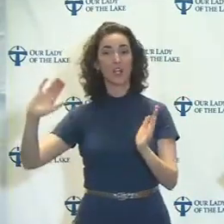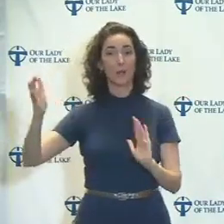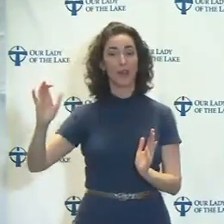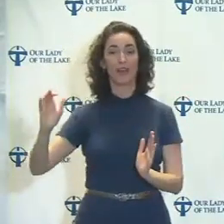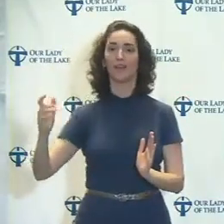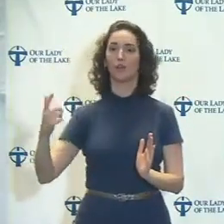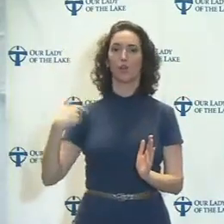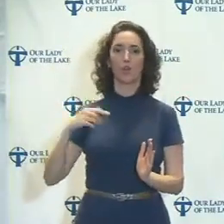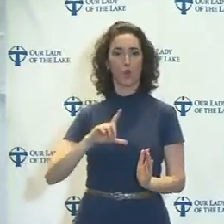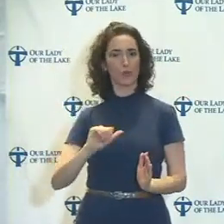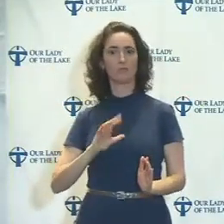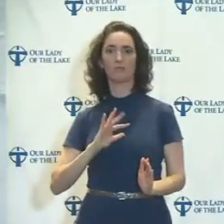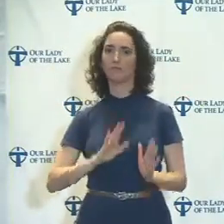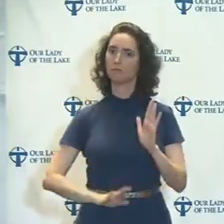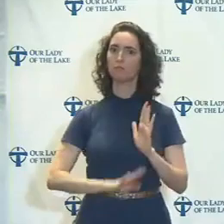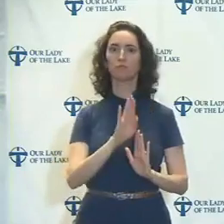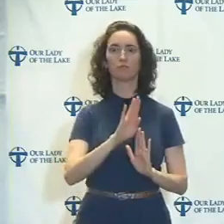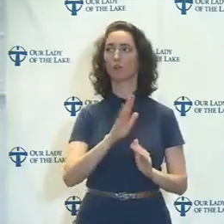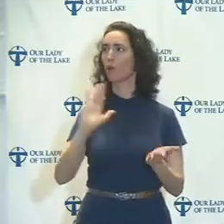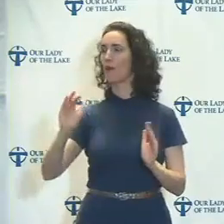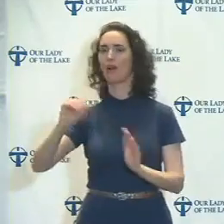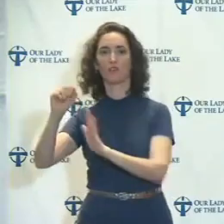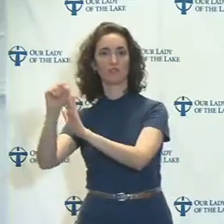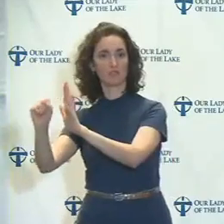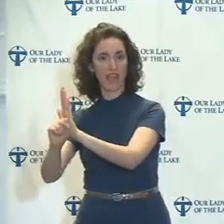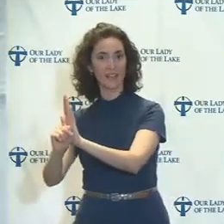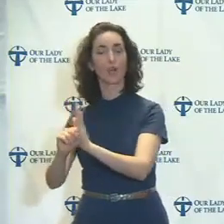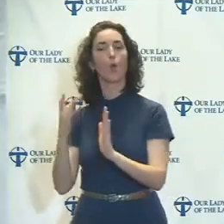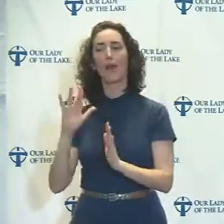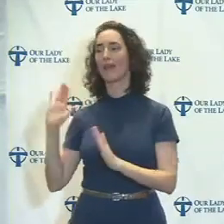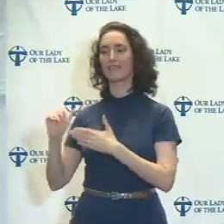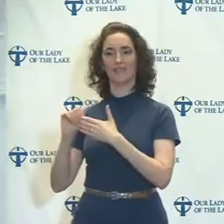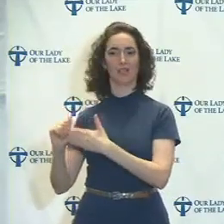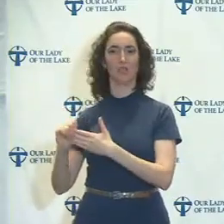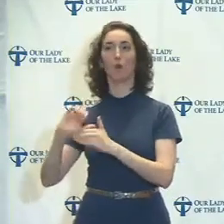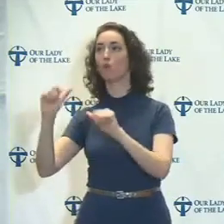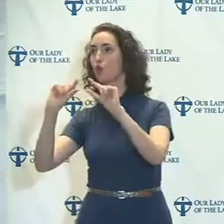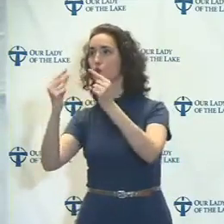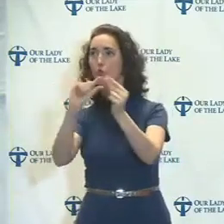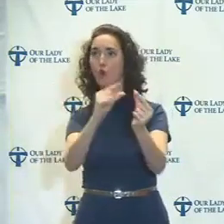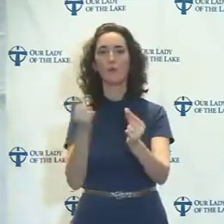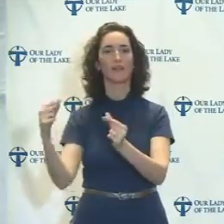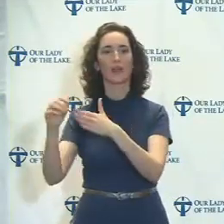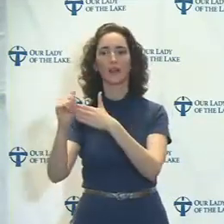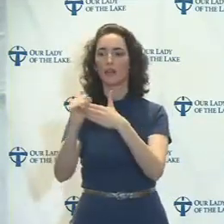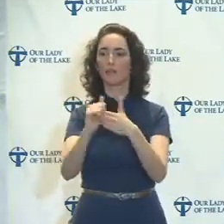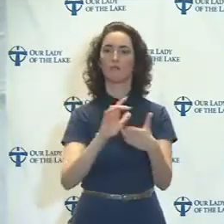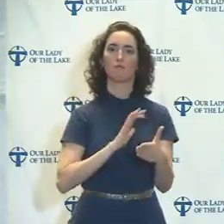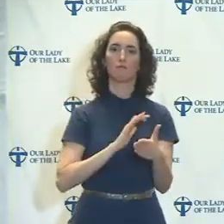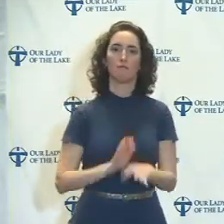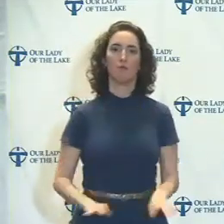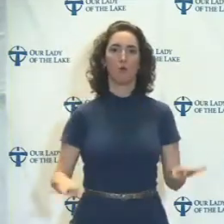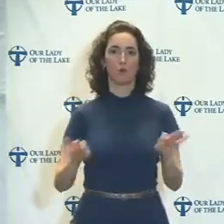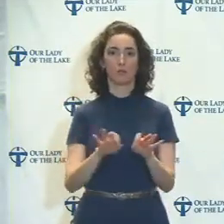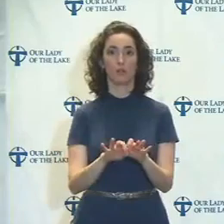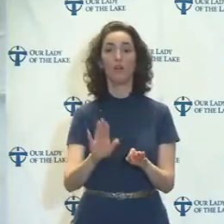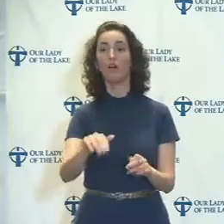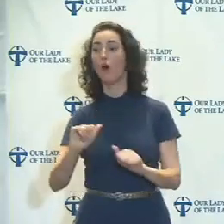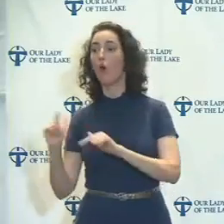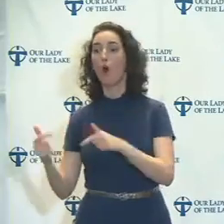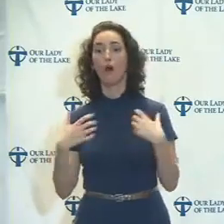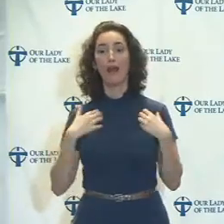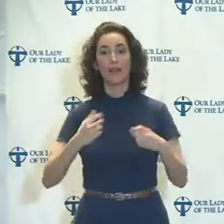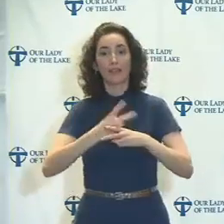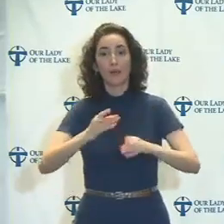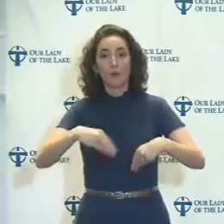his leadership and the leadership of all of those groups that we mentioned already. This has been critical, and I really thank all of the healthcare providers,